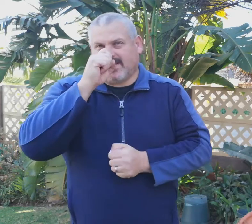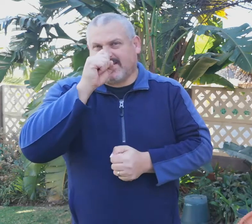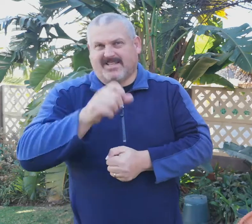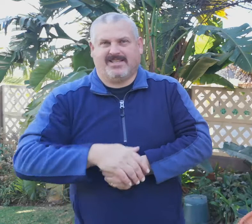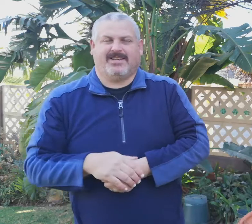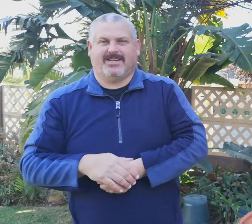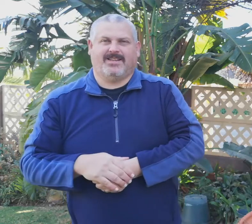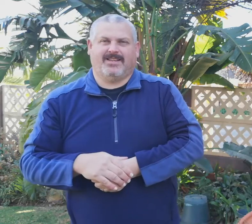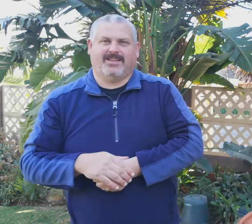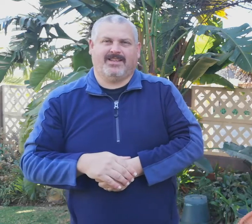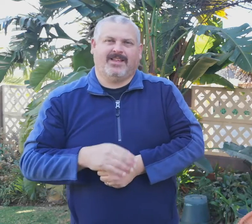Broers en sisters,